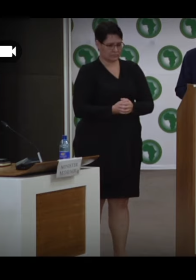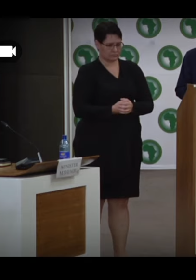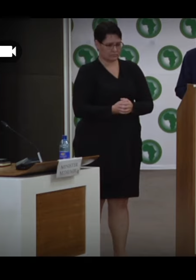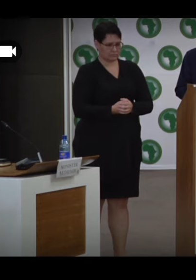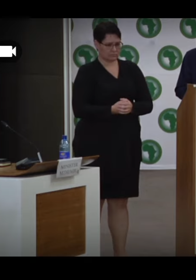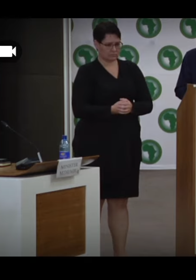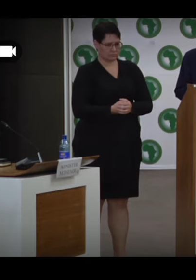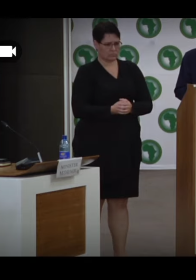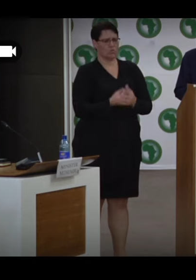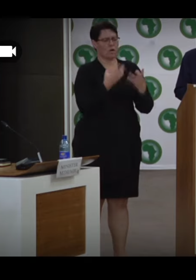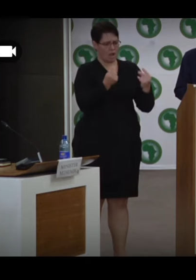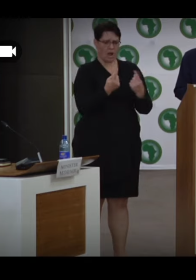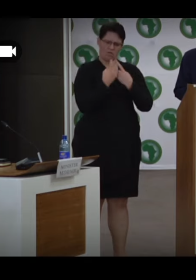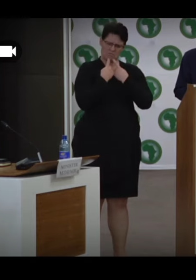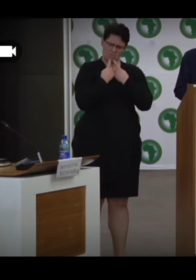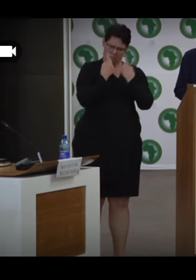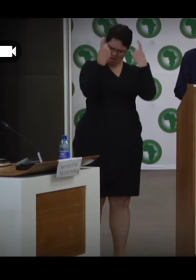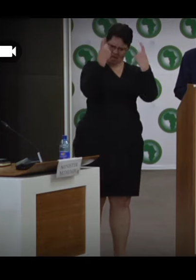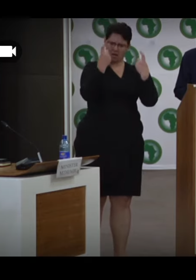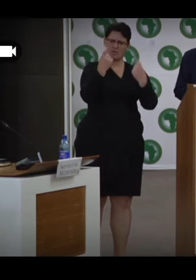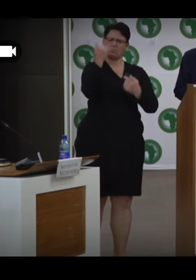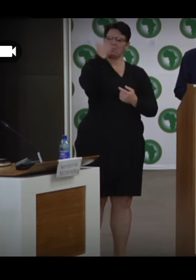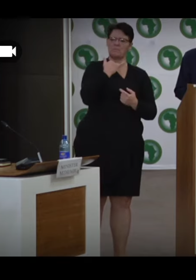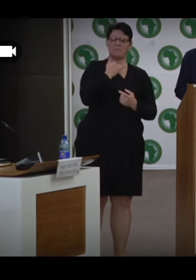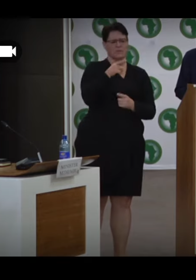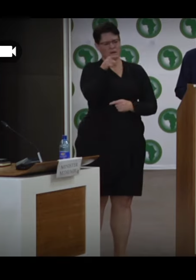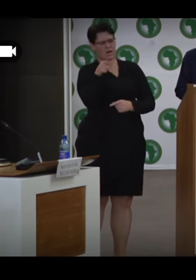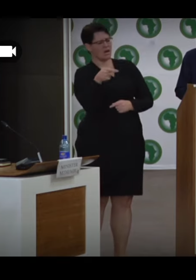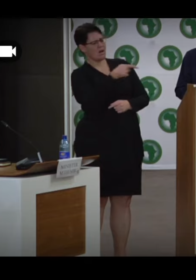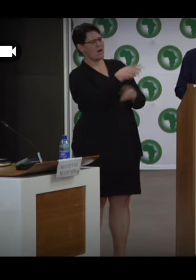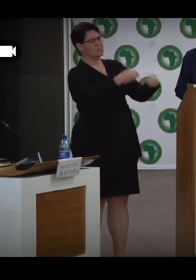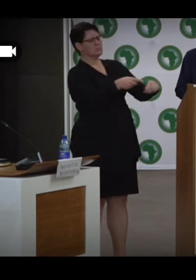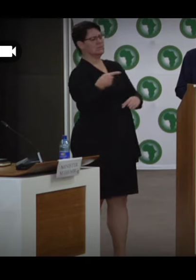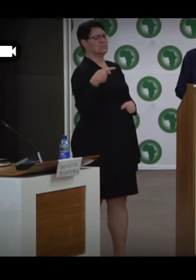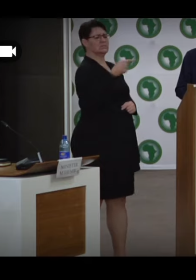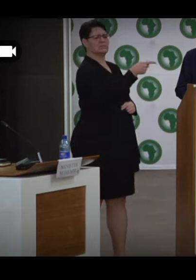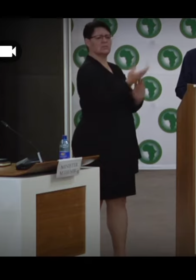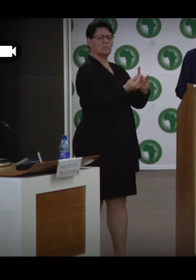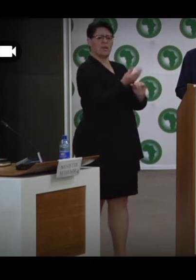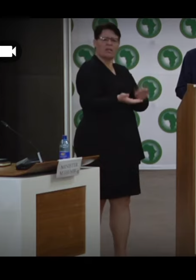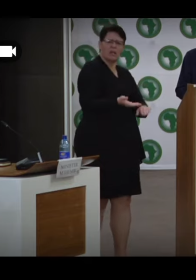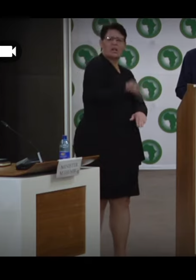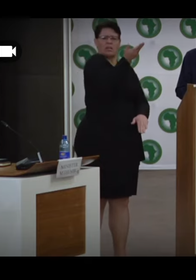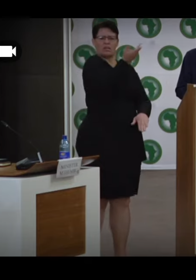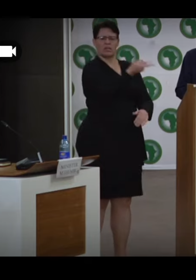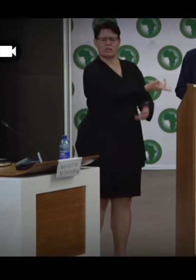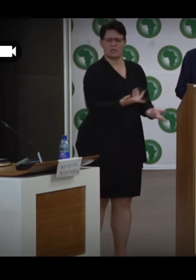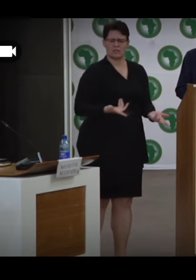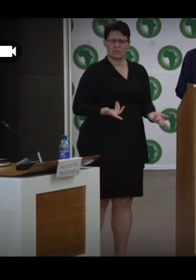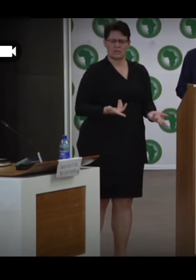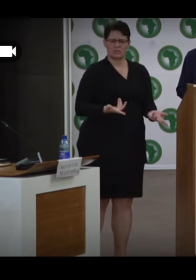We have had complaints about individuals and firms increasing